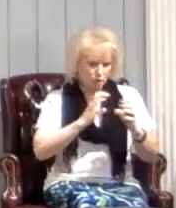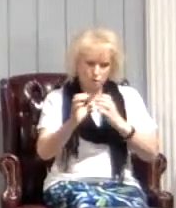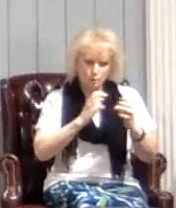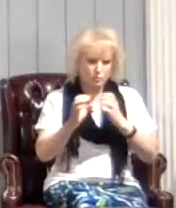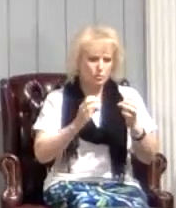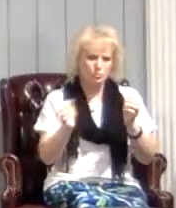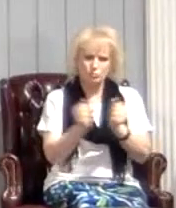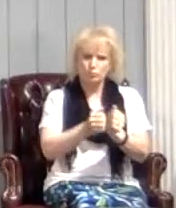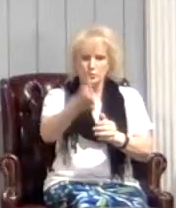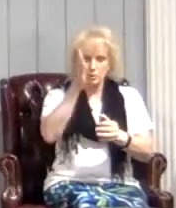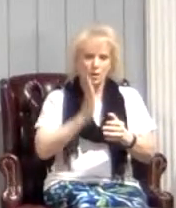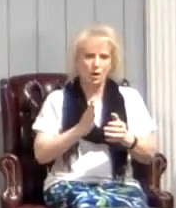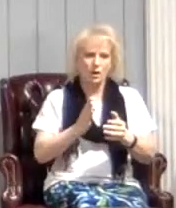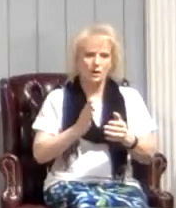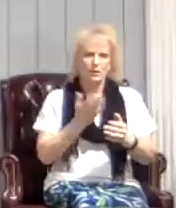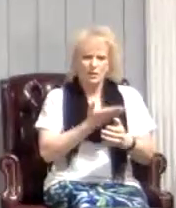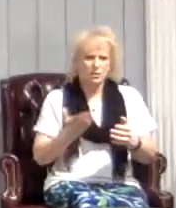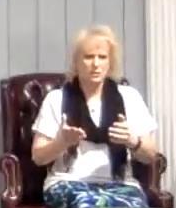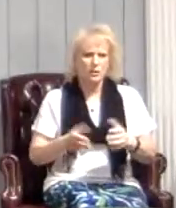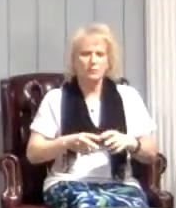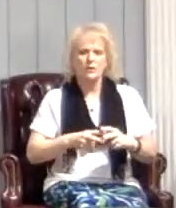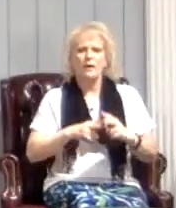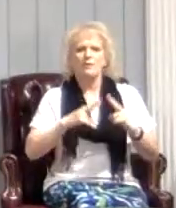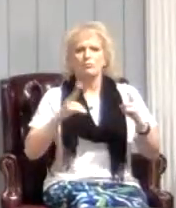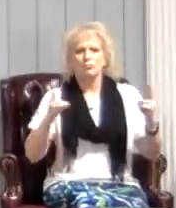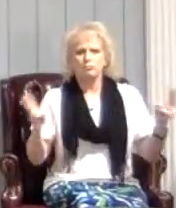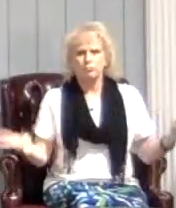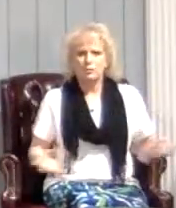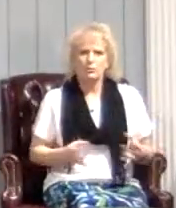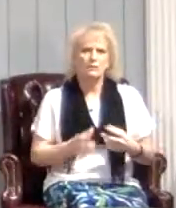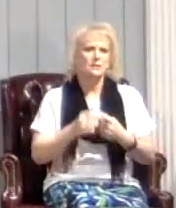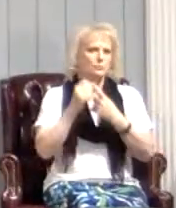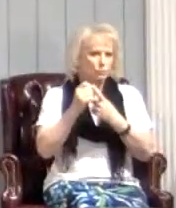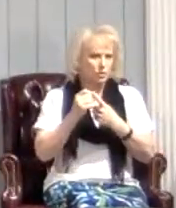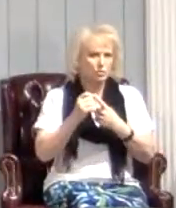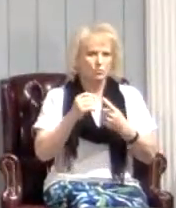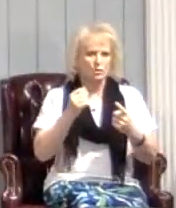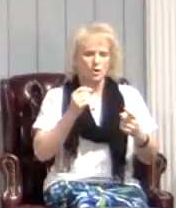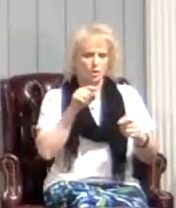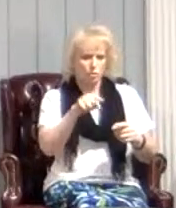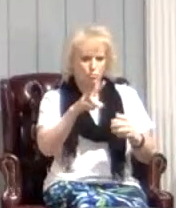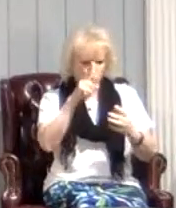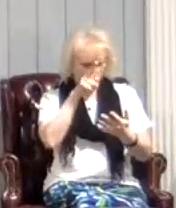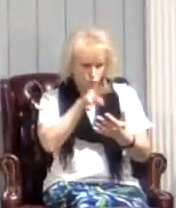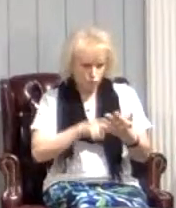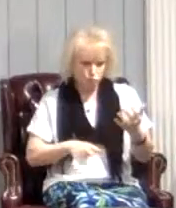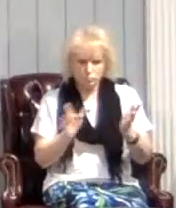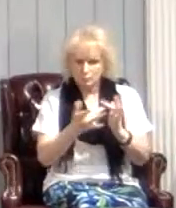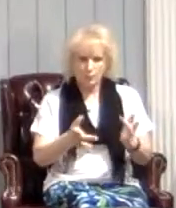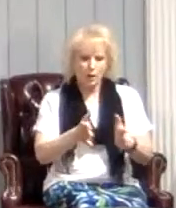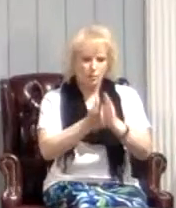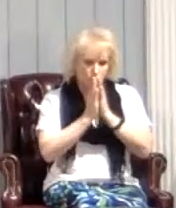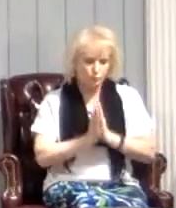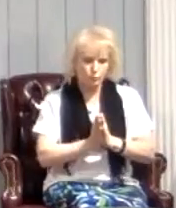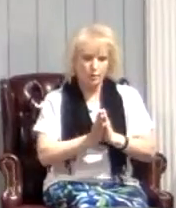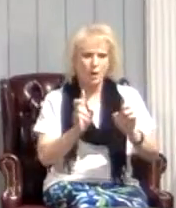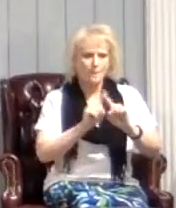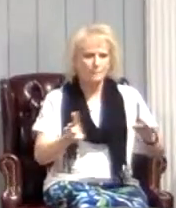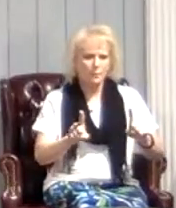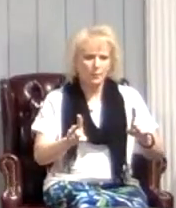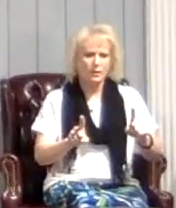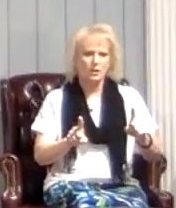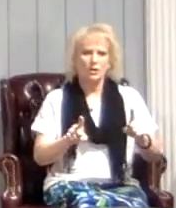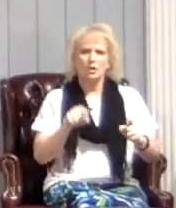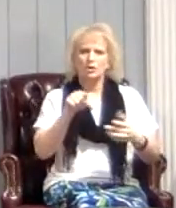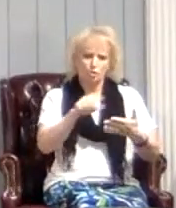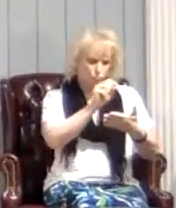And there's something really incredible, special, that you not only read your Bible and pray, but you record. Even if I'm not talking